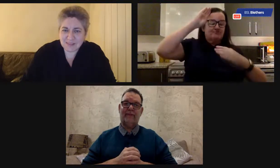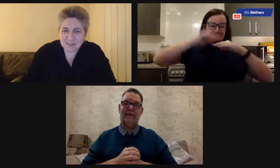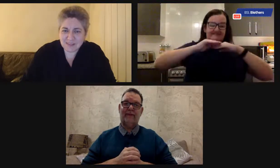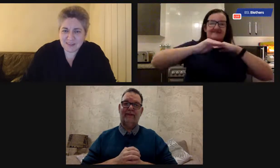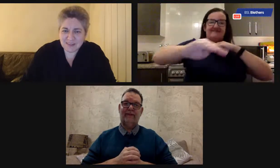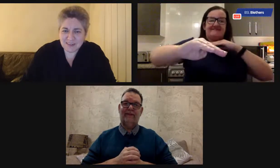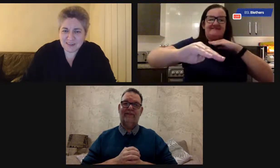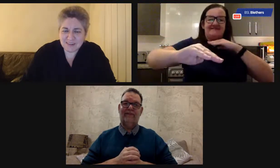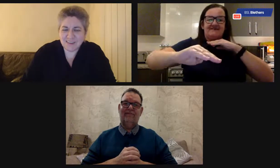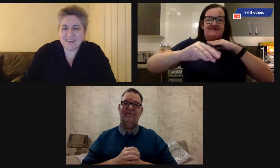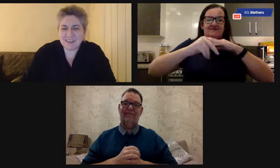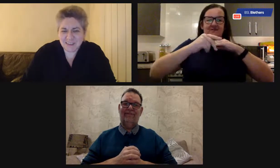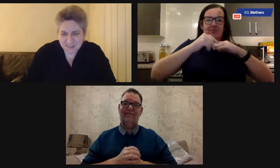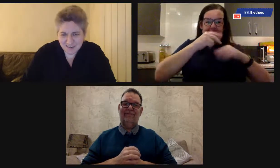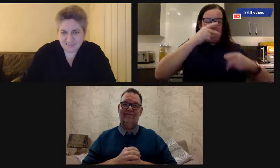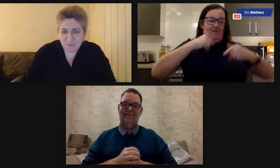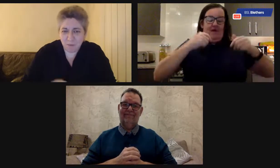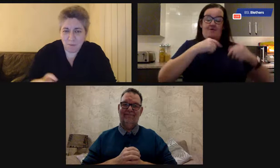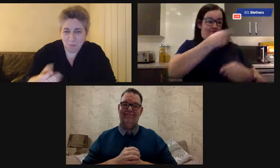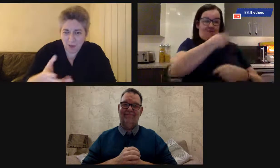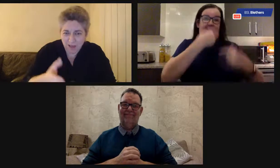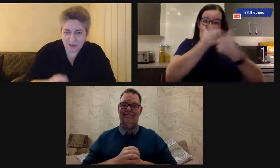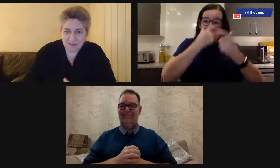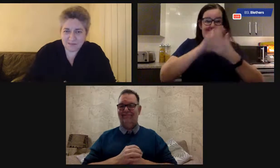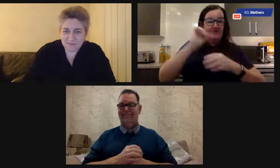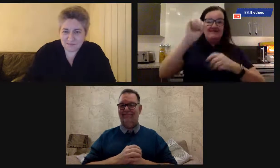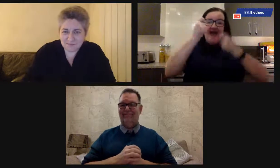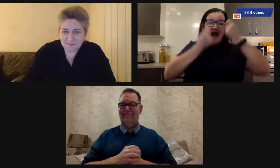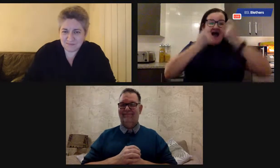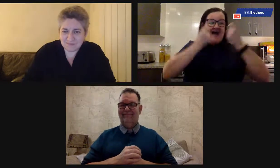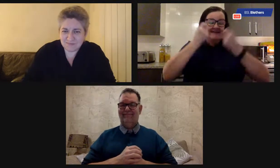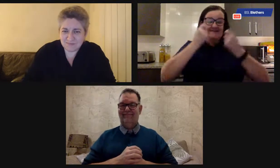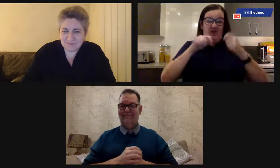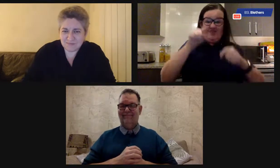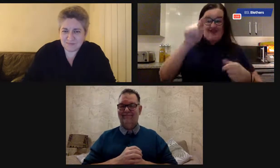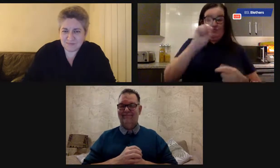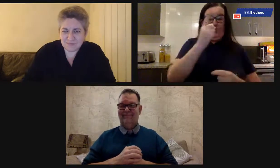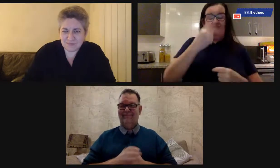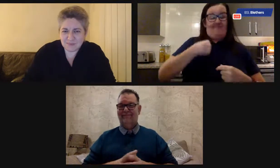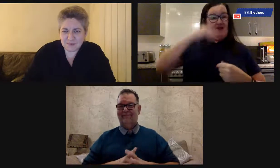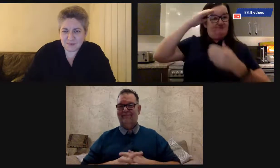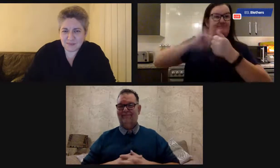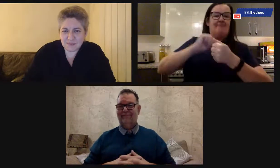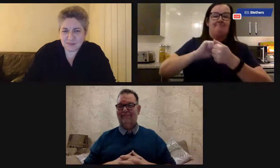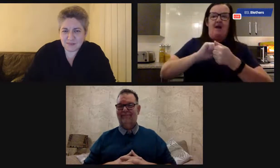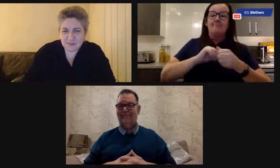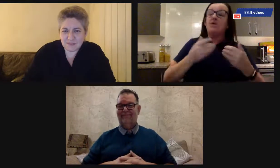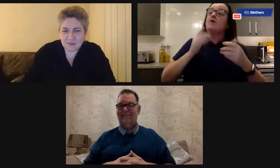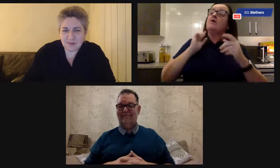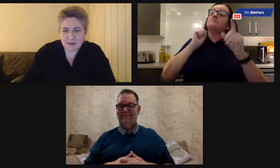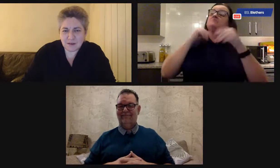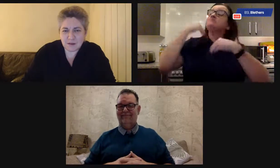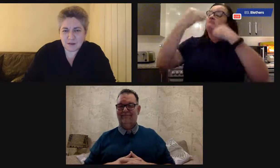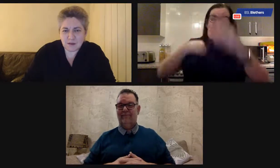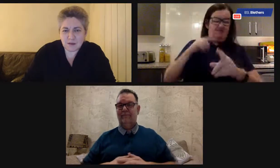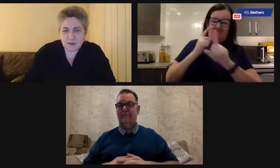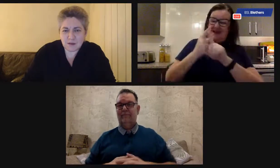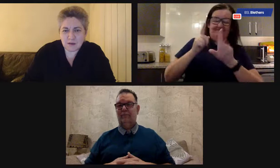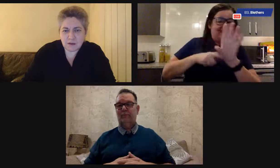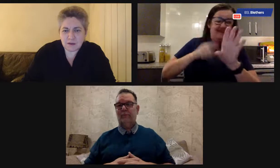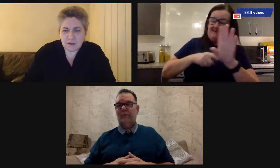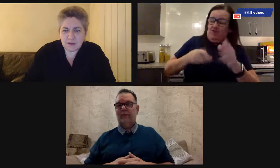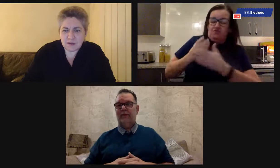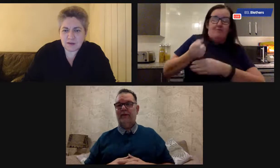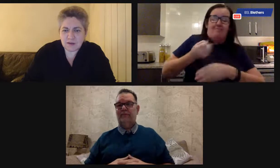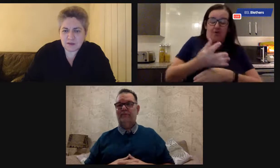and to my husband was smoking on the lawn, and we were laughing because of his facial expressions, and I'll never forget